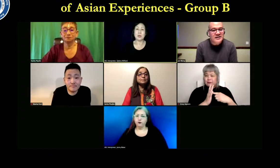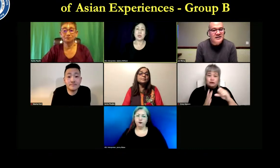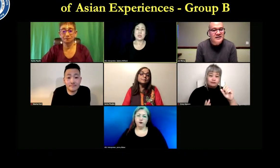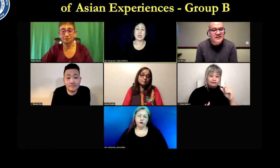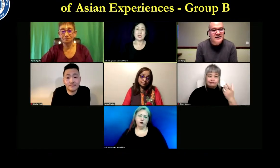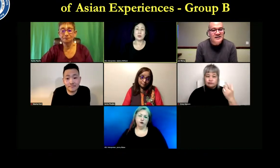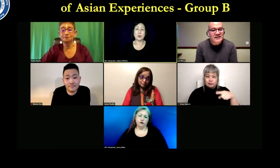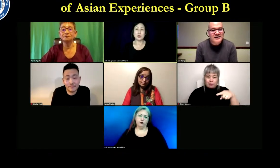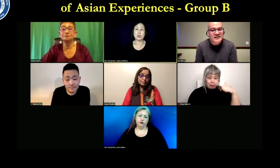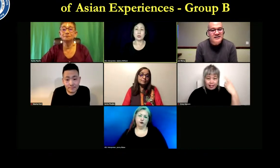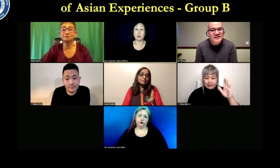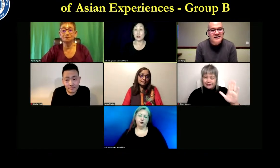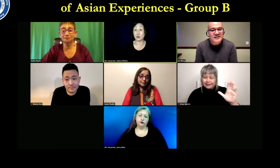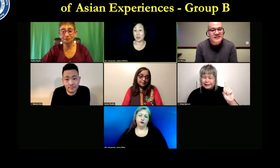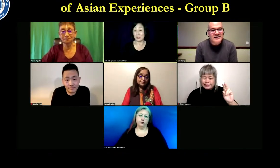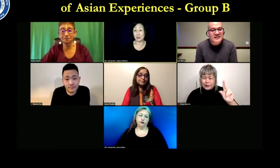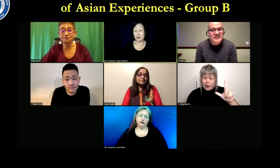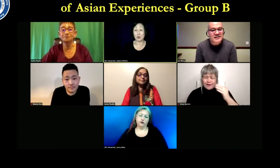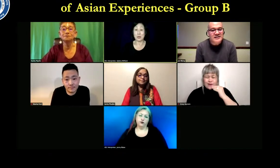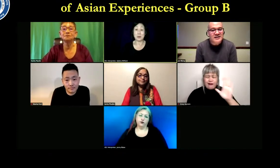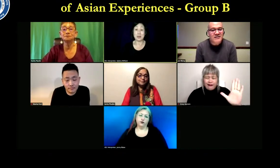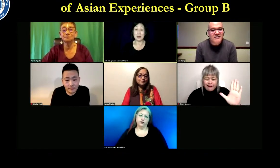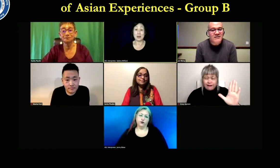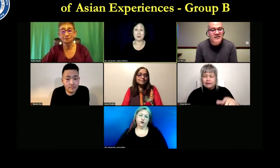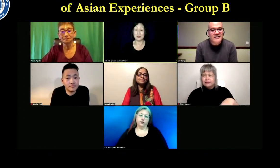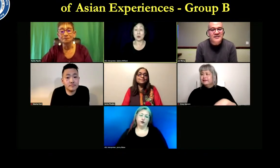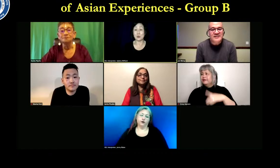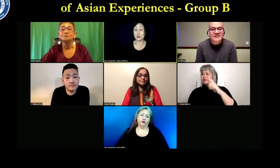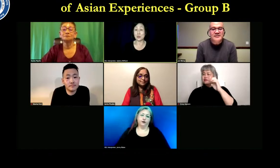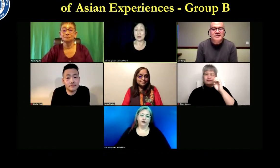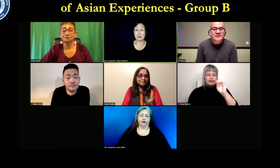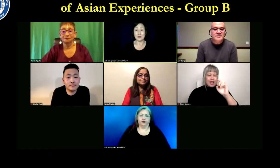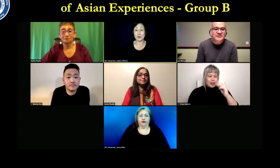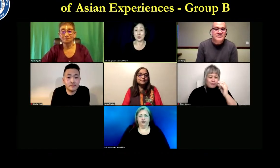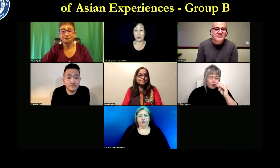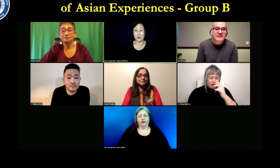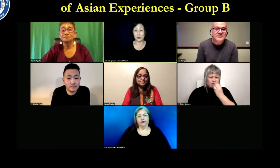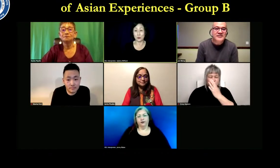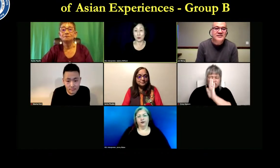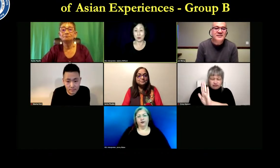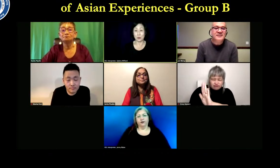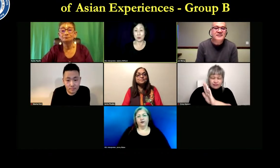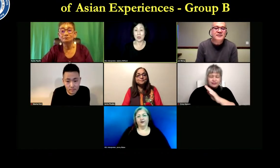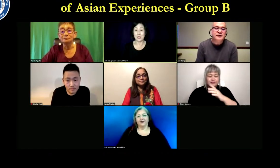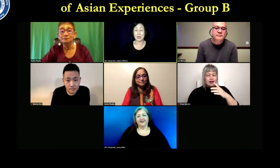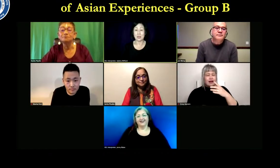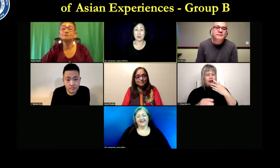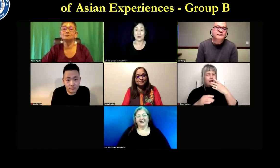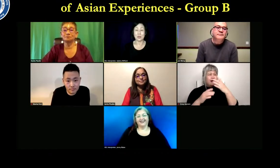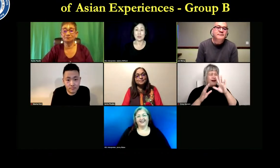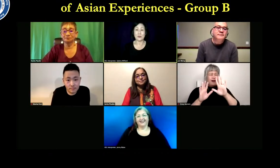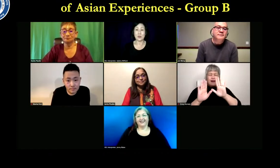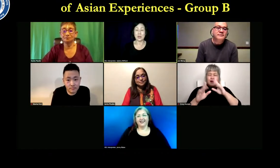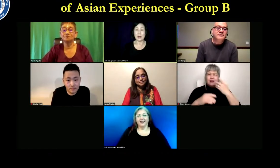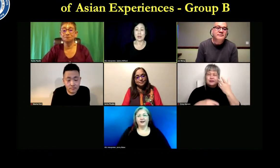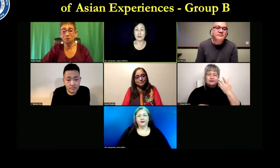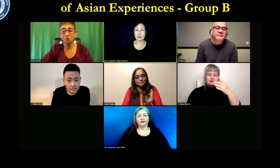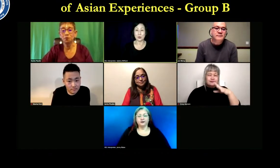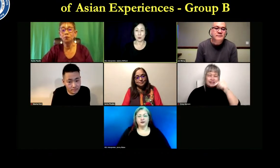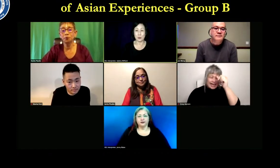you know, maybe attend other people's restaurants, you know, maybe go to eat some soul food, or, you know, a